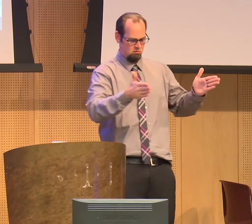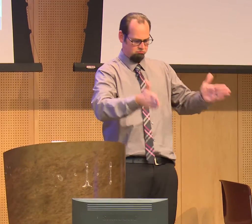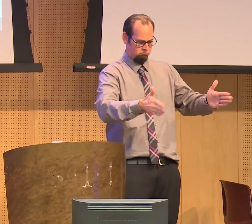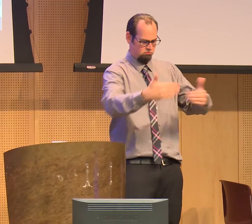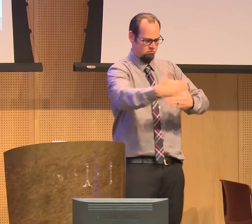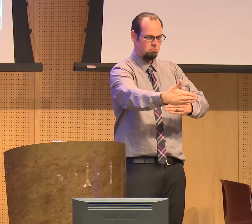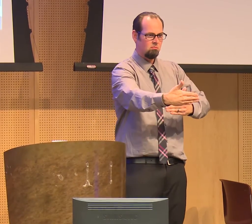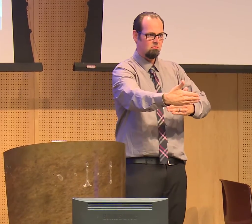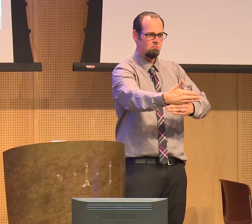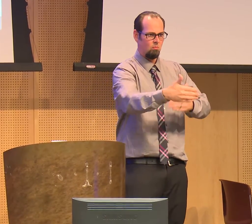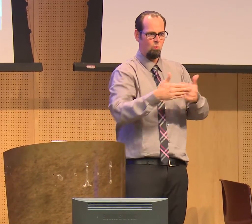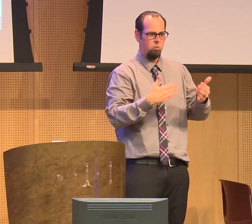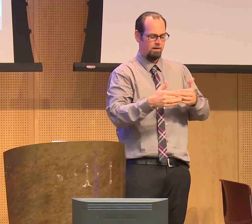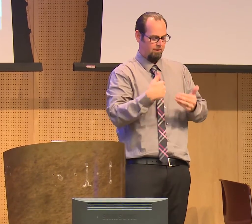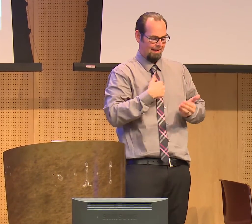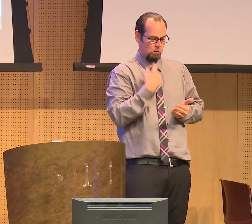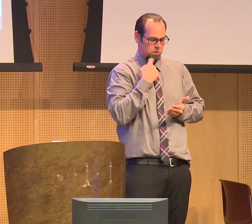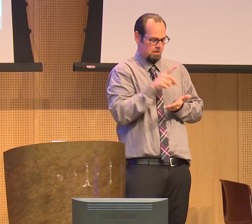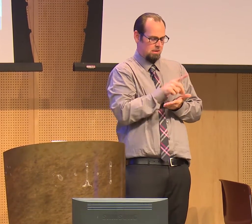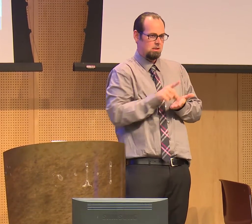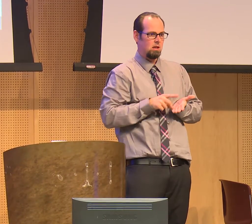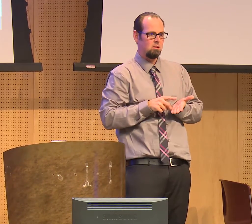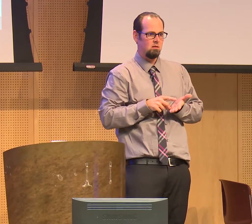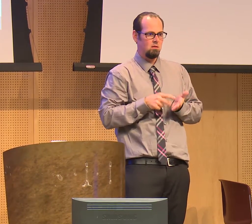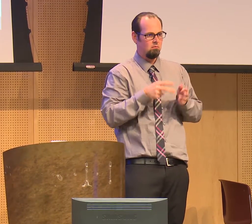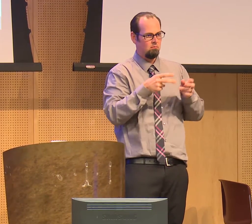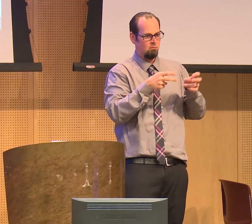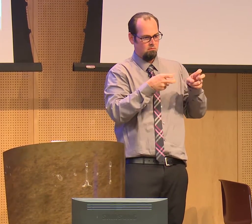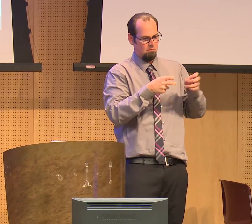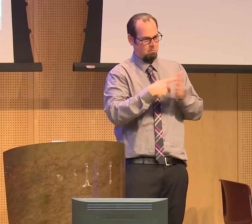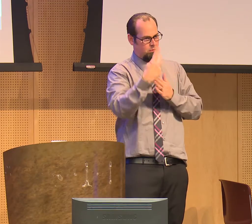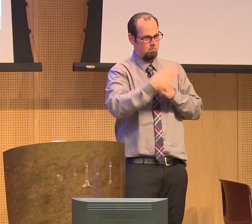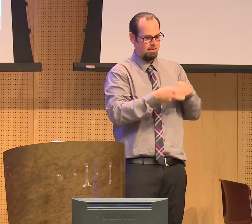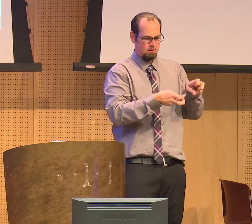All the codes would be transferred to make the parts.